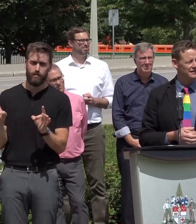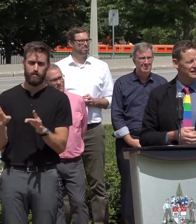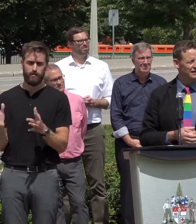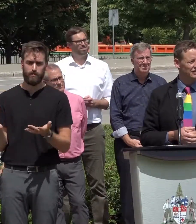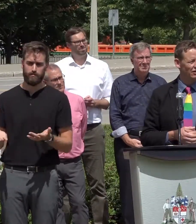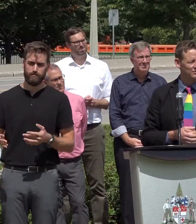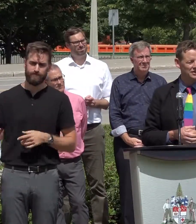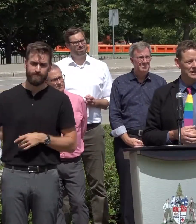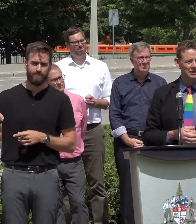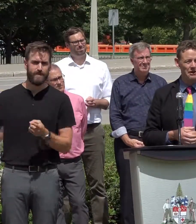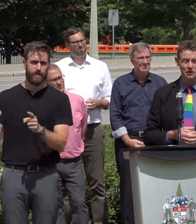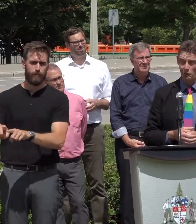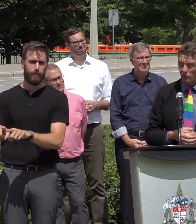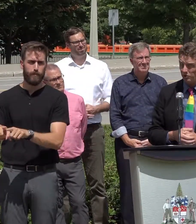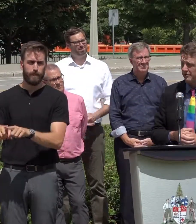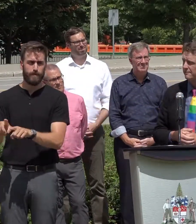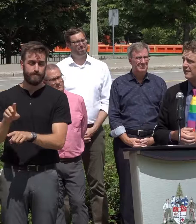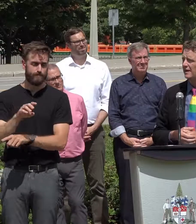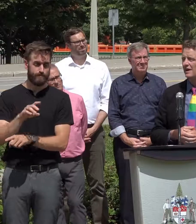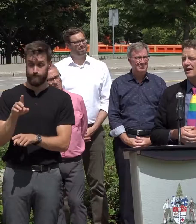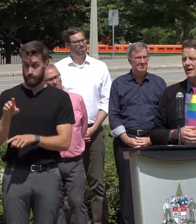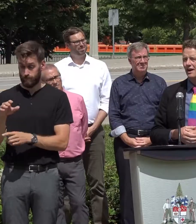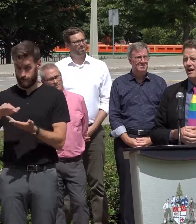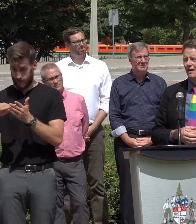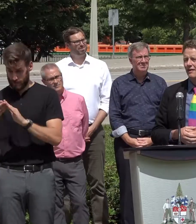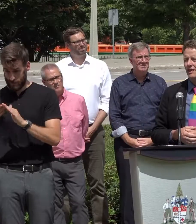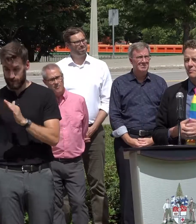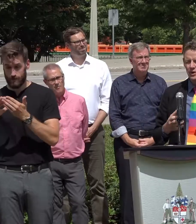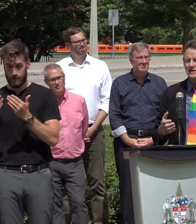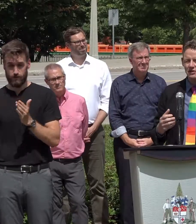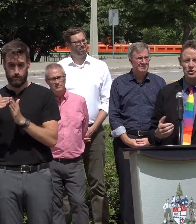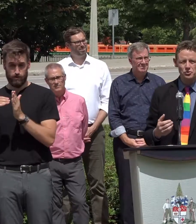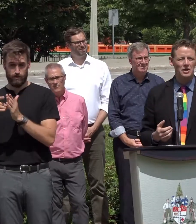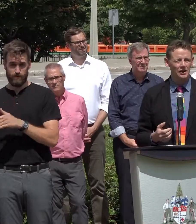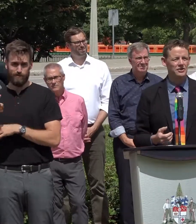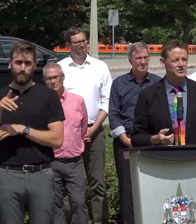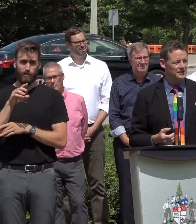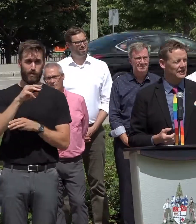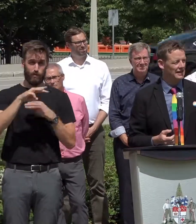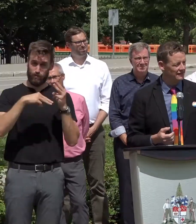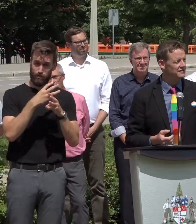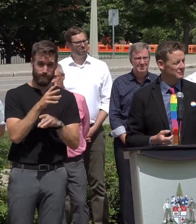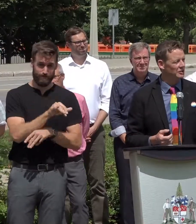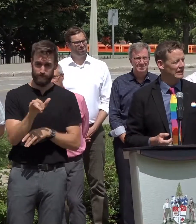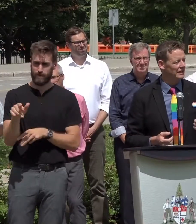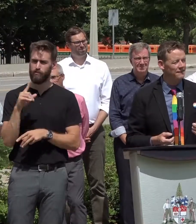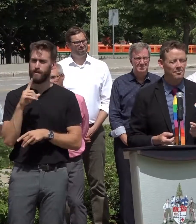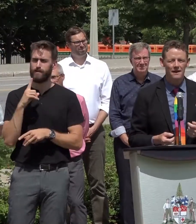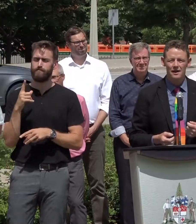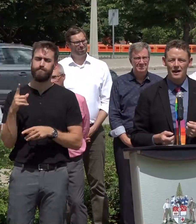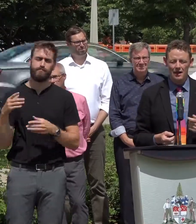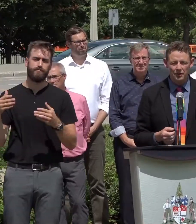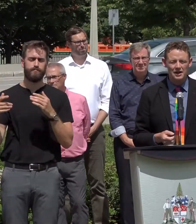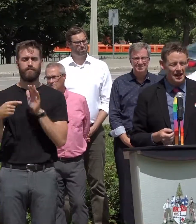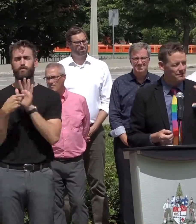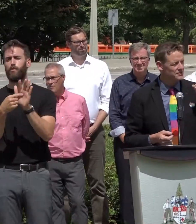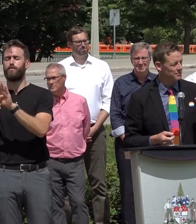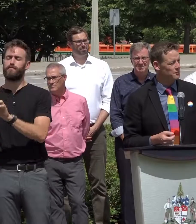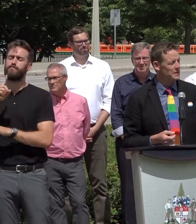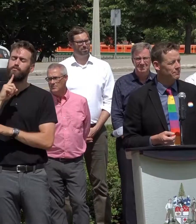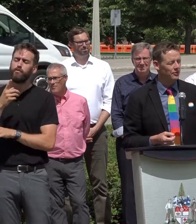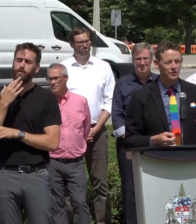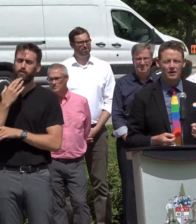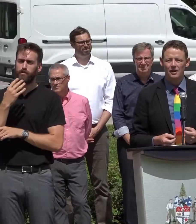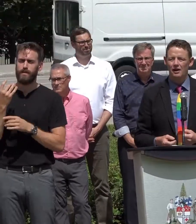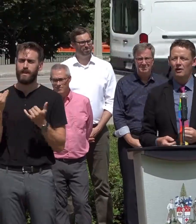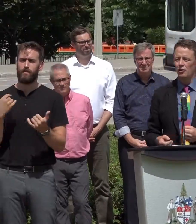is in our city and around our world, it brings out the true colors in this community. And I want to name some of